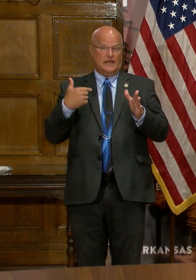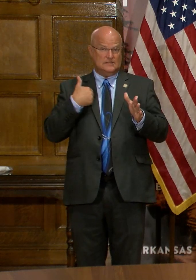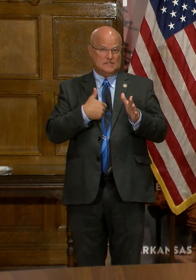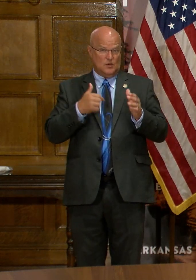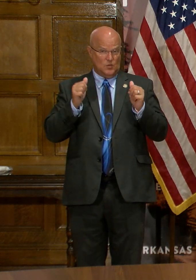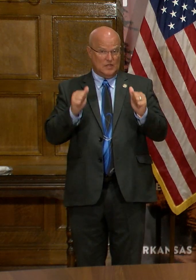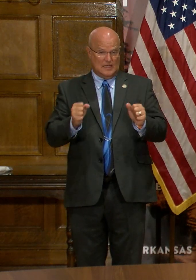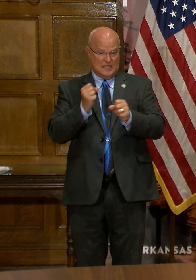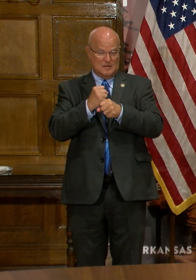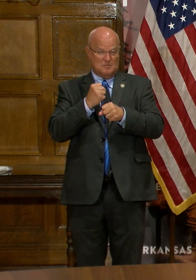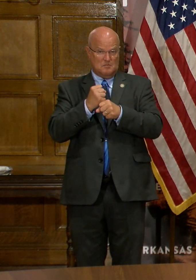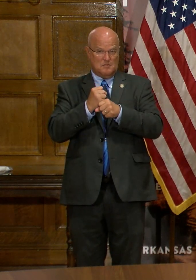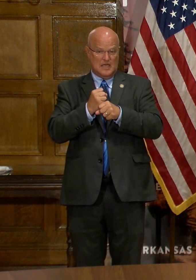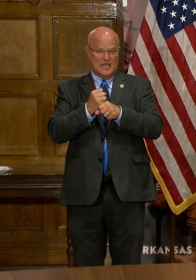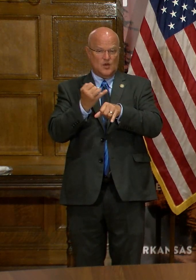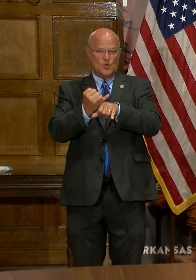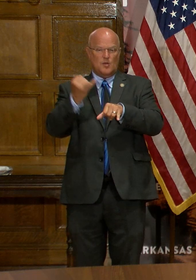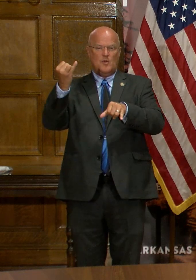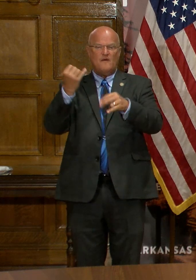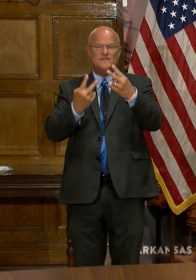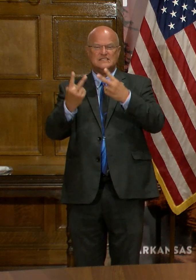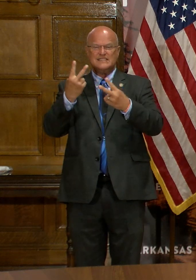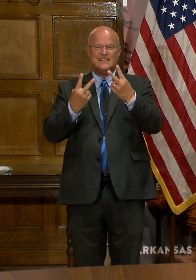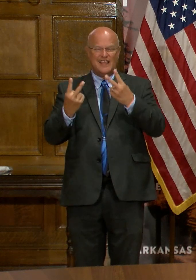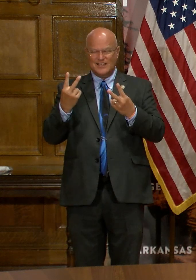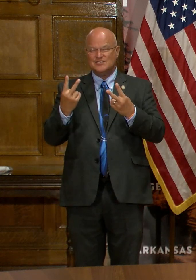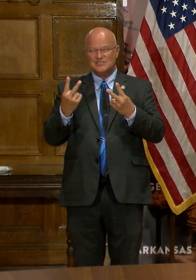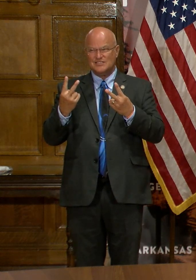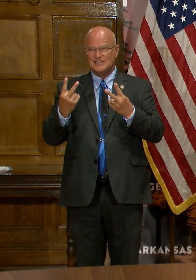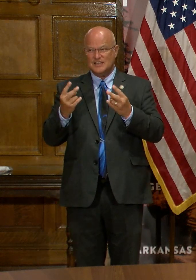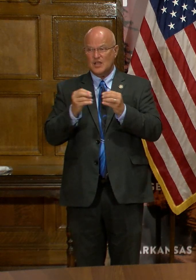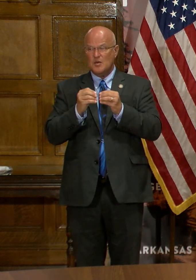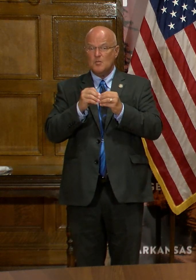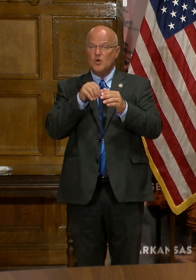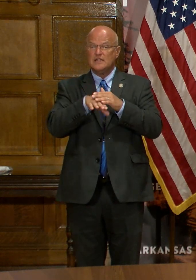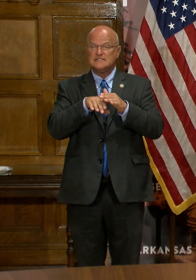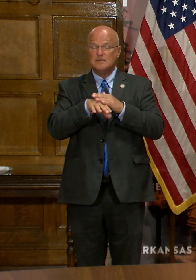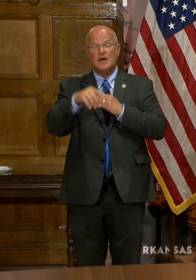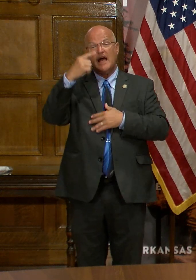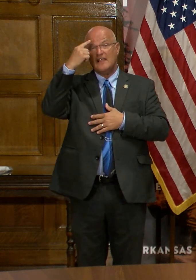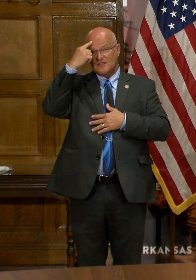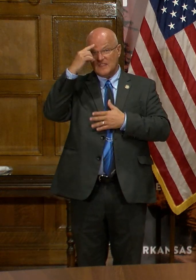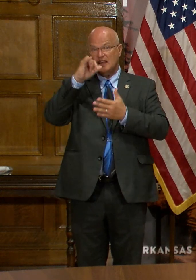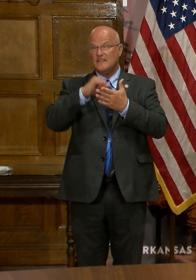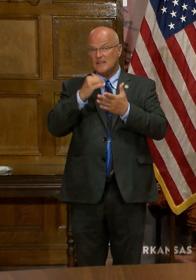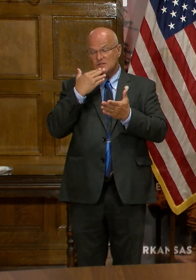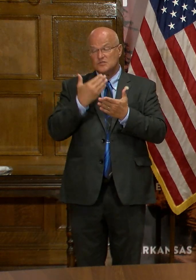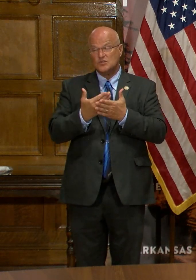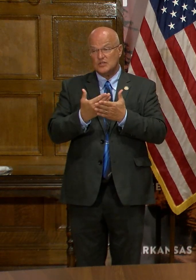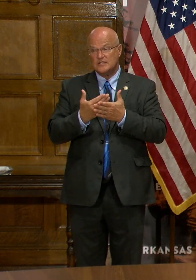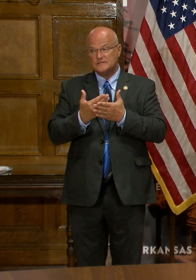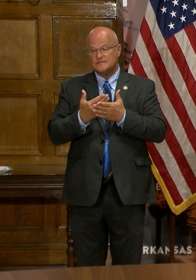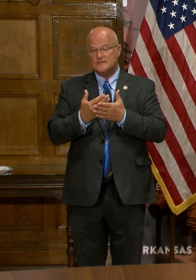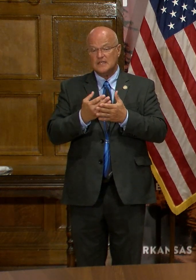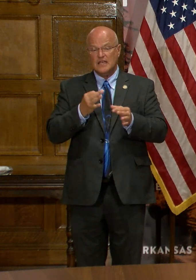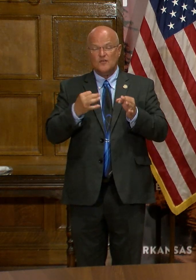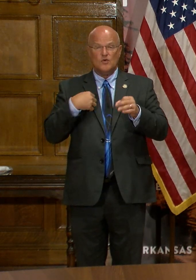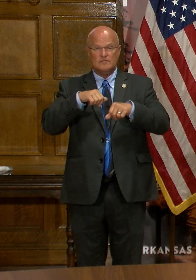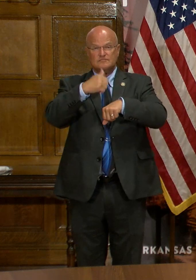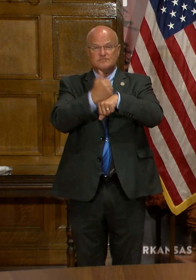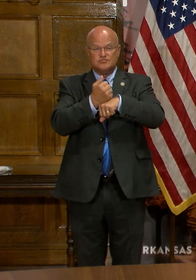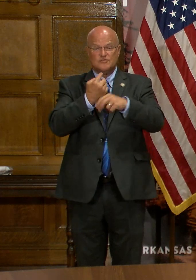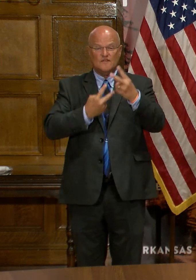can make remote visitation and other things more accessible, I think that's good. If we can